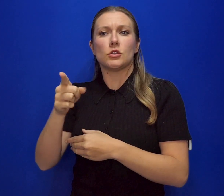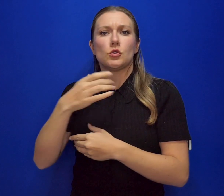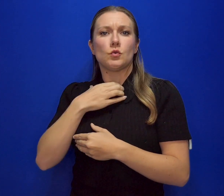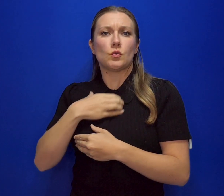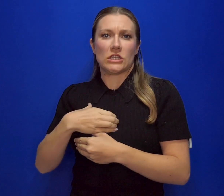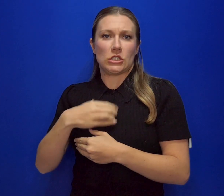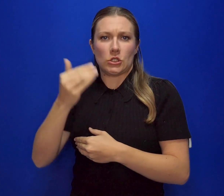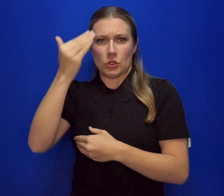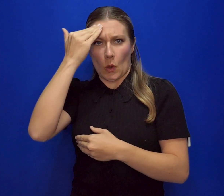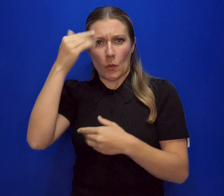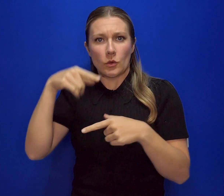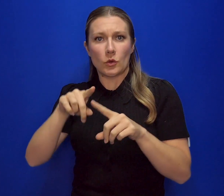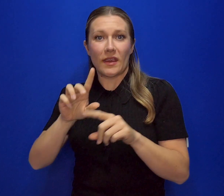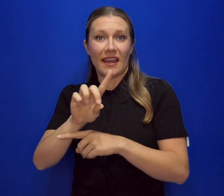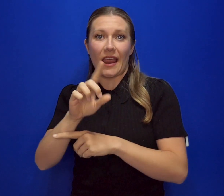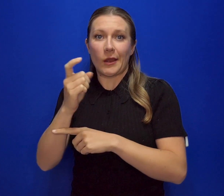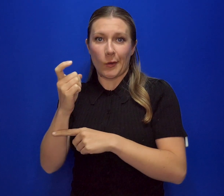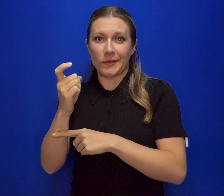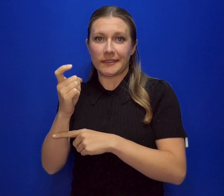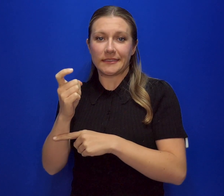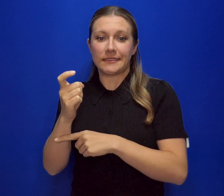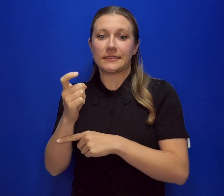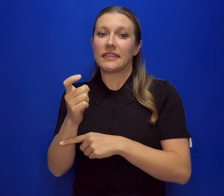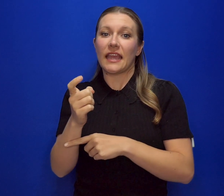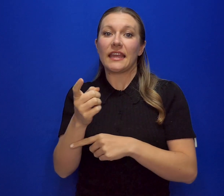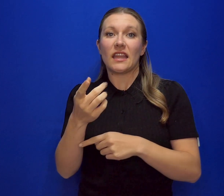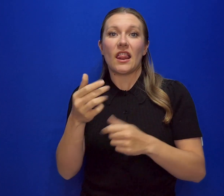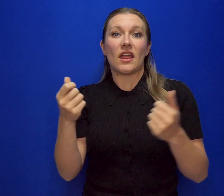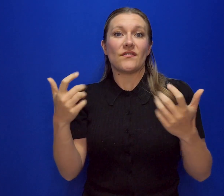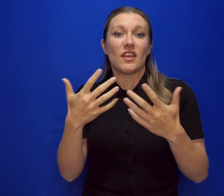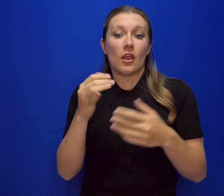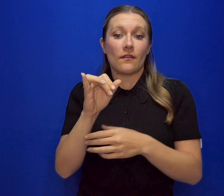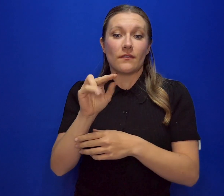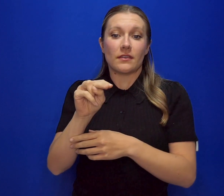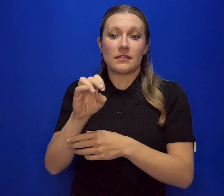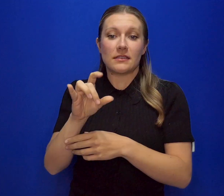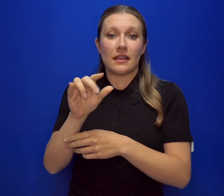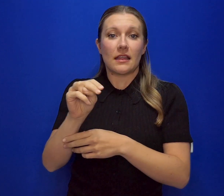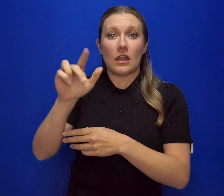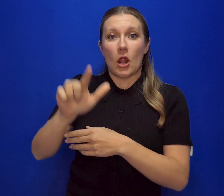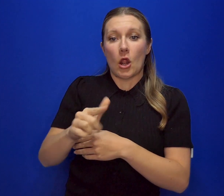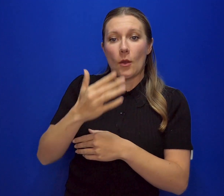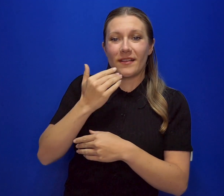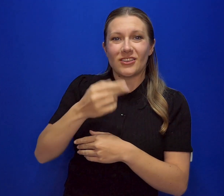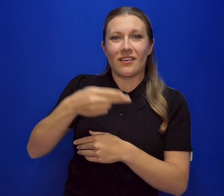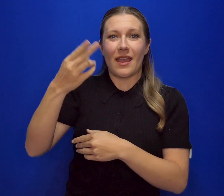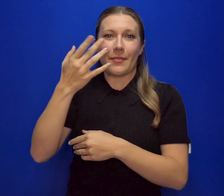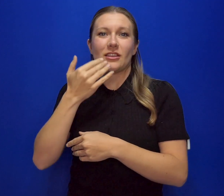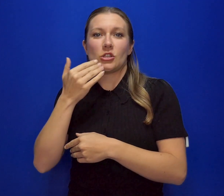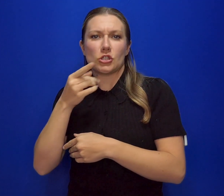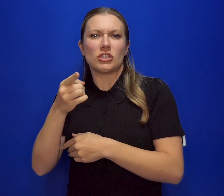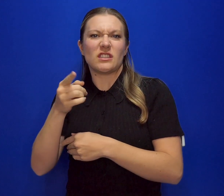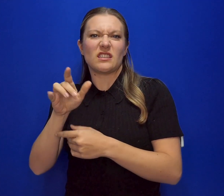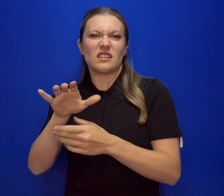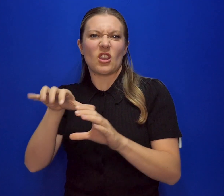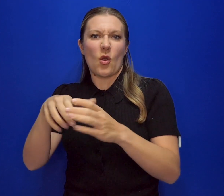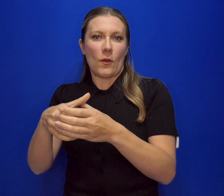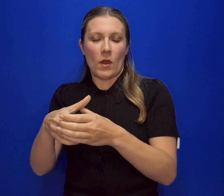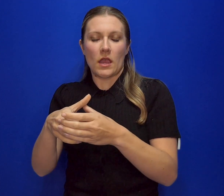at diagnosis? And surrounding the fear of insulin, low blood sugars, high blood sugars, we got this back. So there's a couple of them here in the beginning. It's going